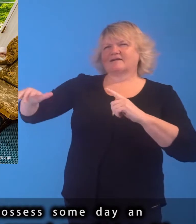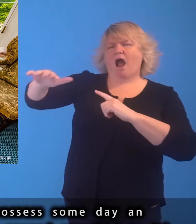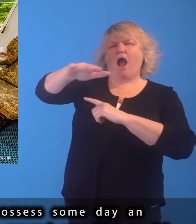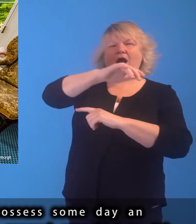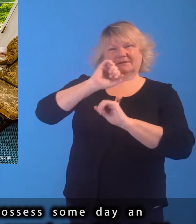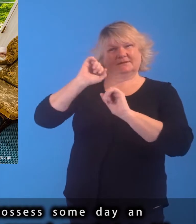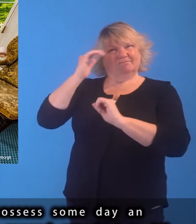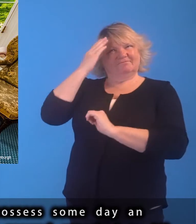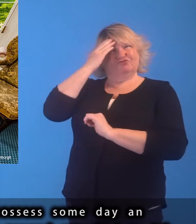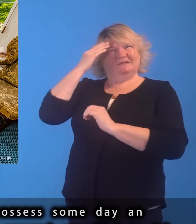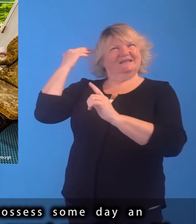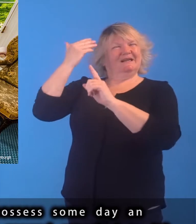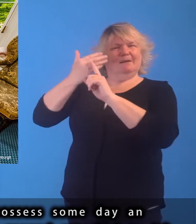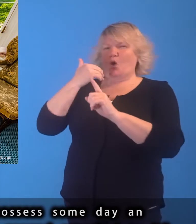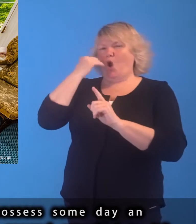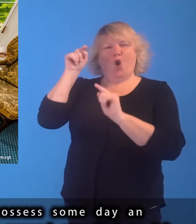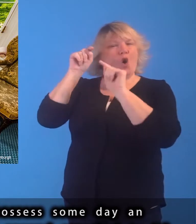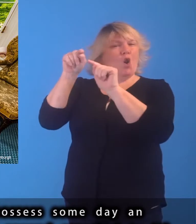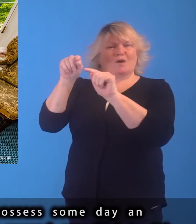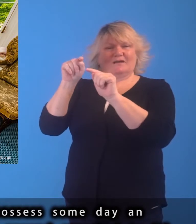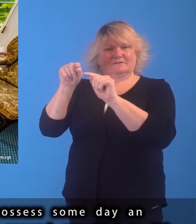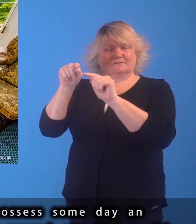of ground attached to it,